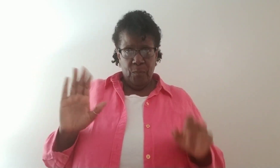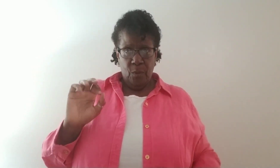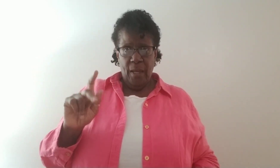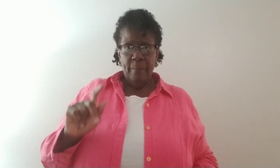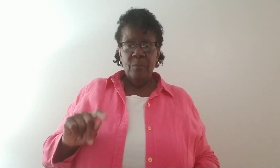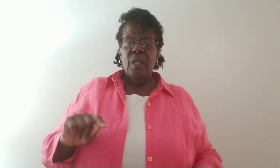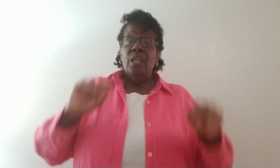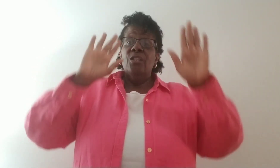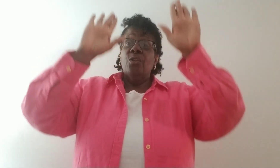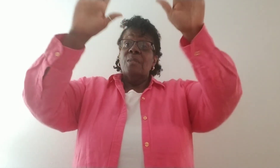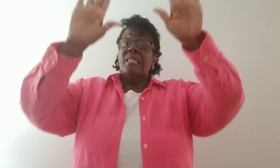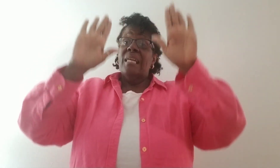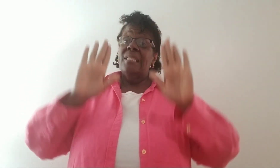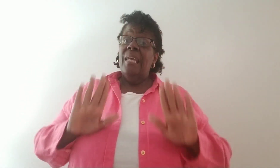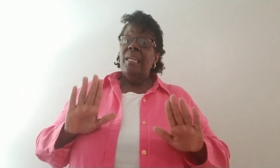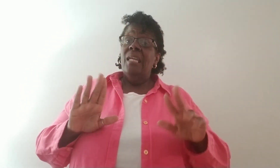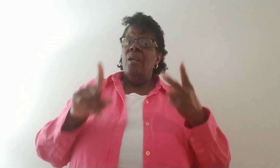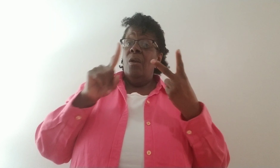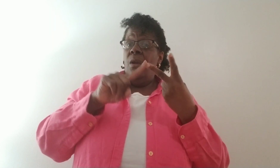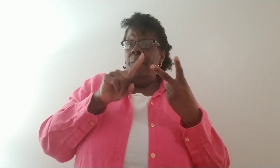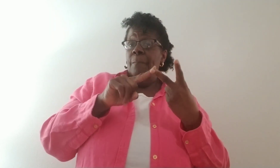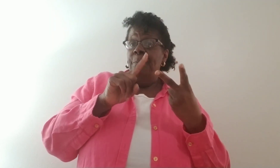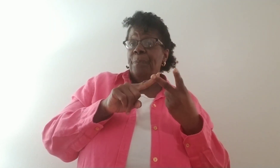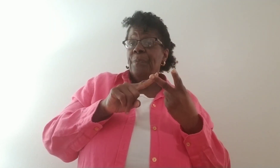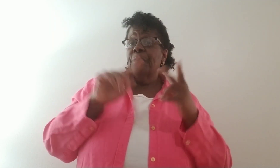Okay? So Sunday.